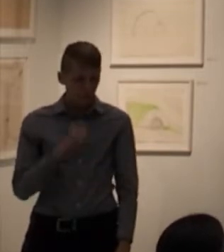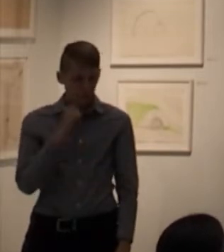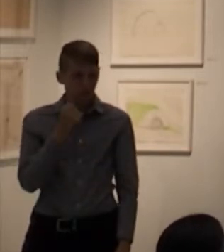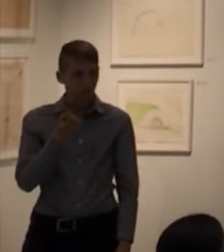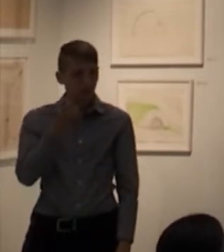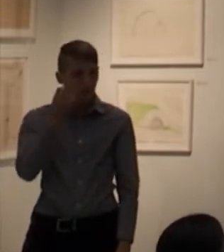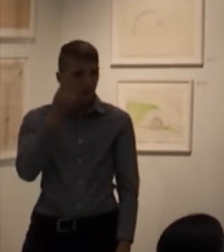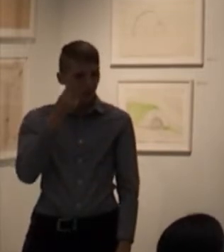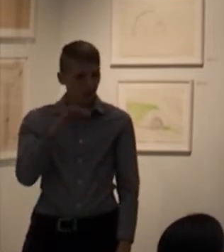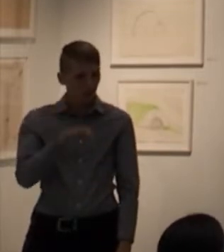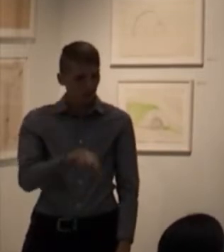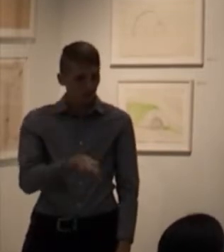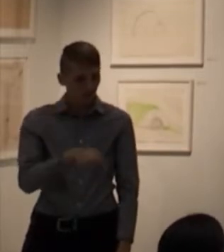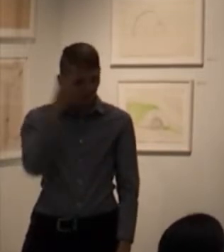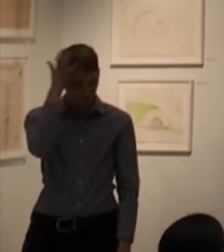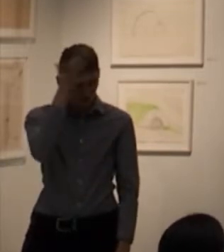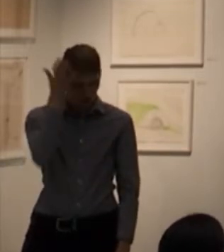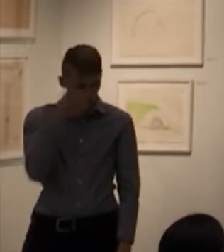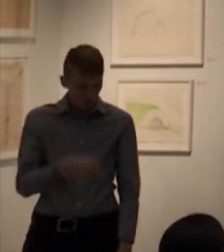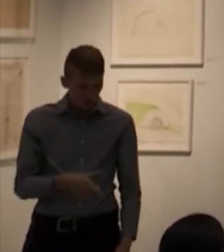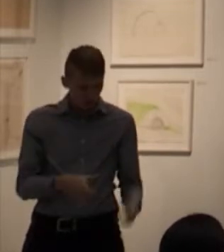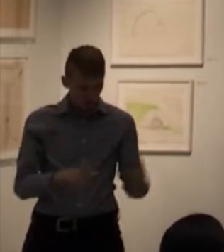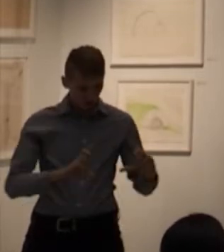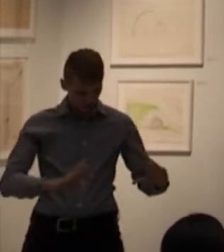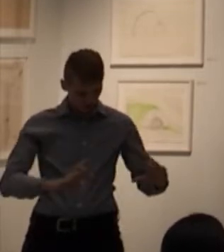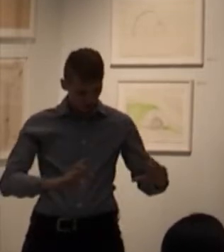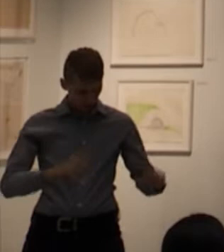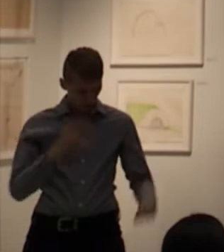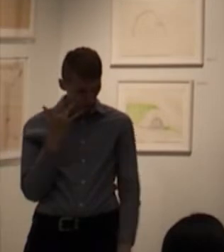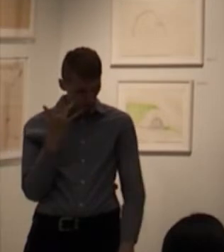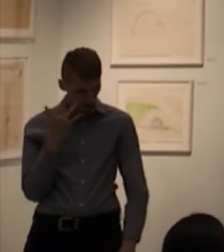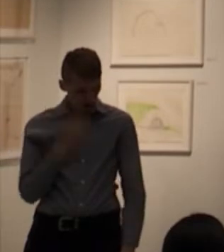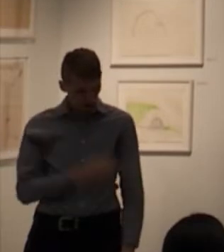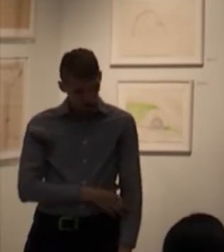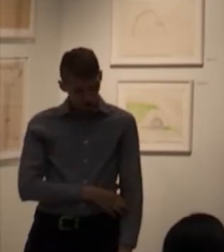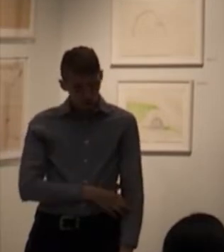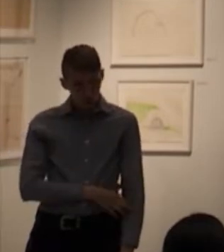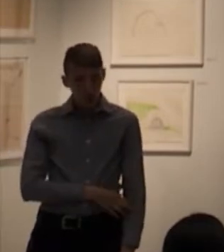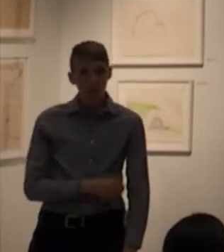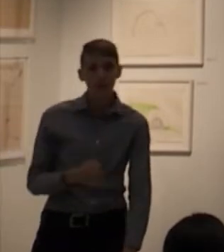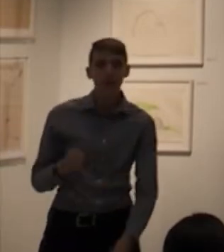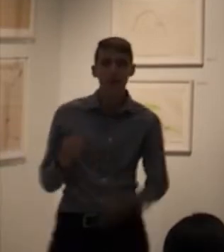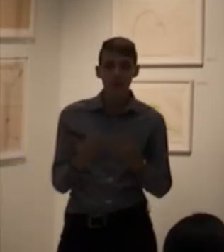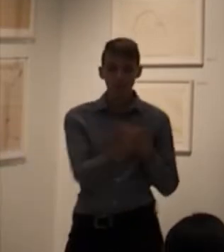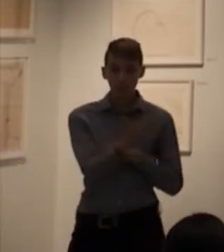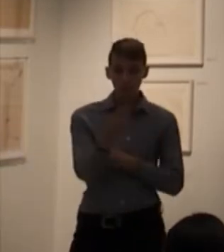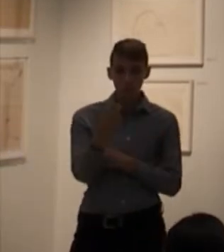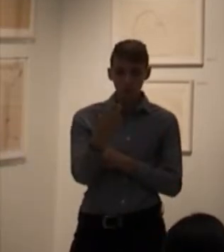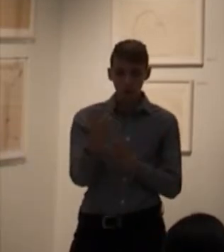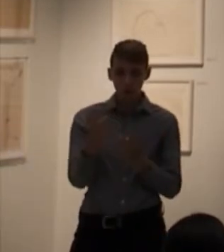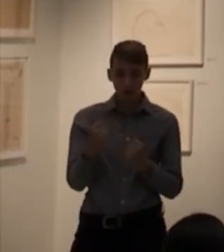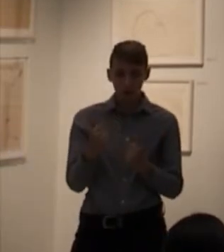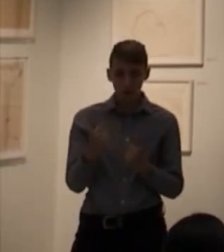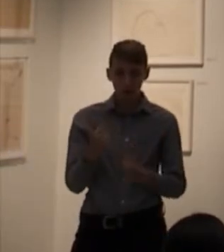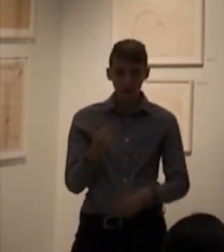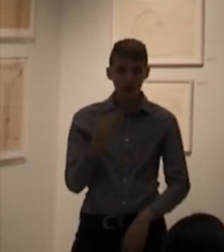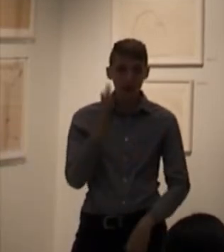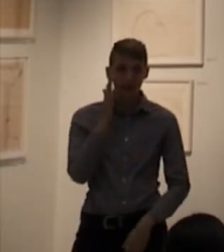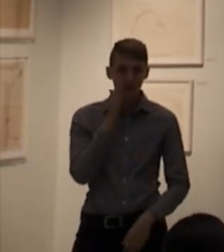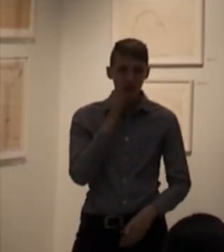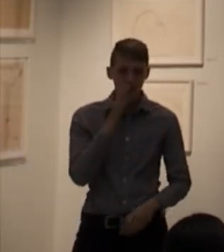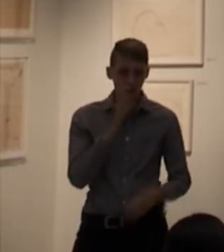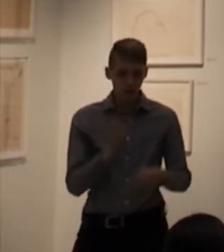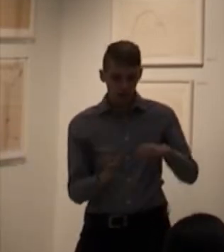wastewear basket on an angle, and we'd come in the morning, and the waster basket would be against